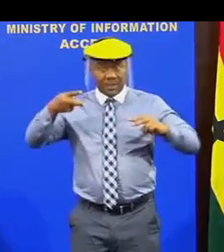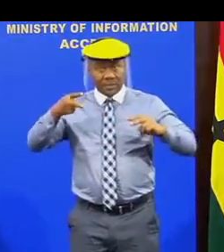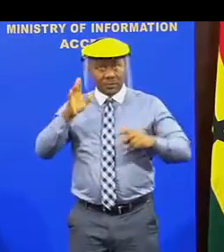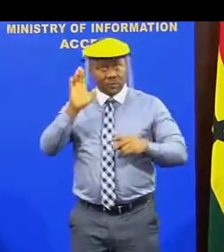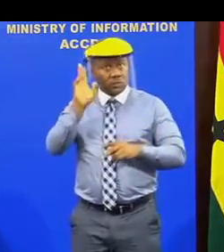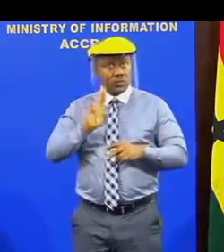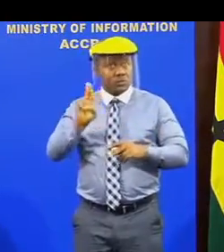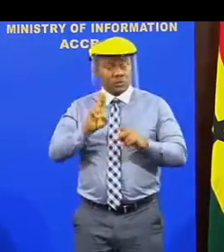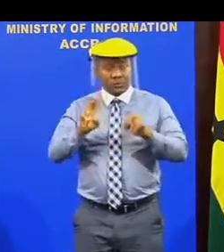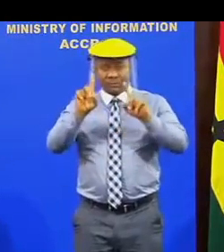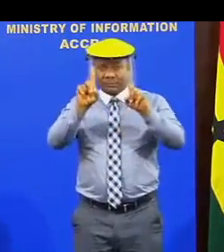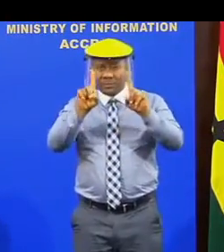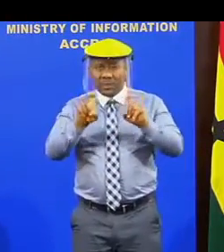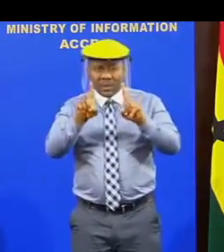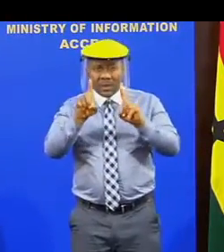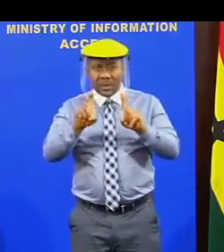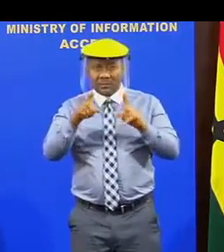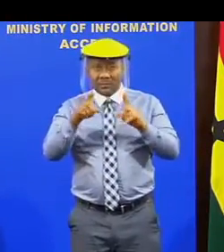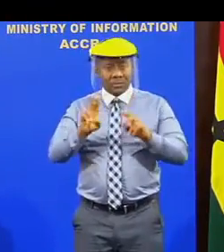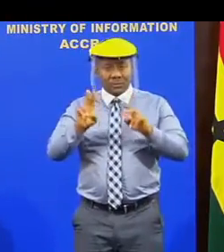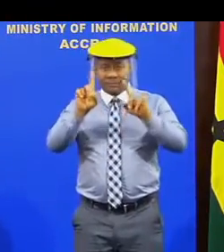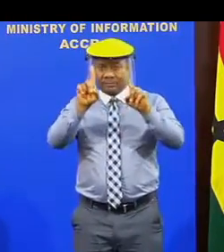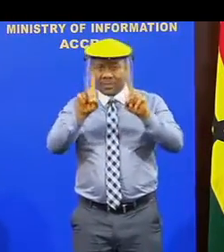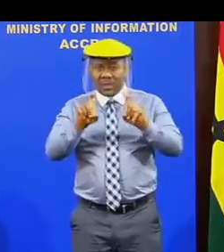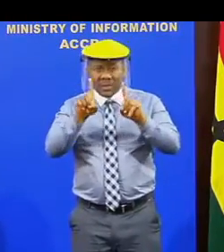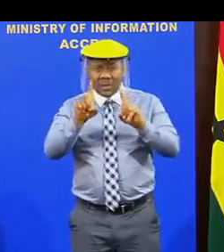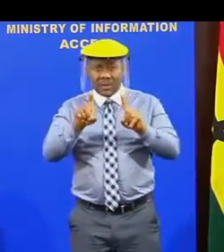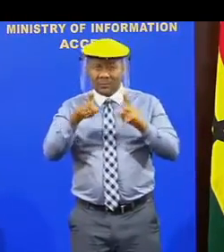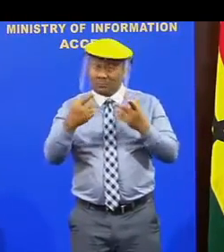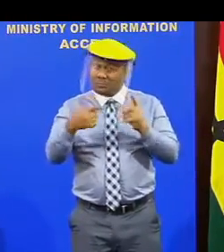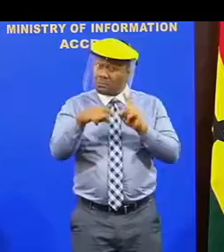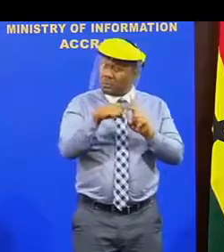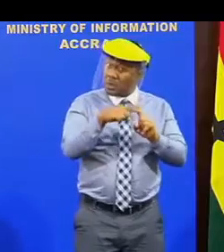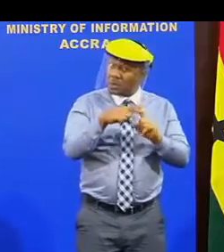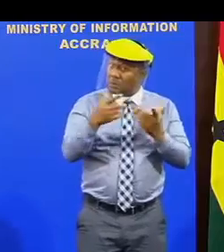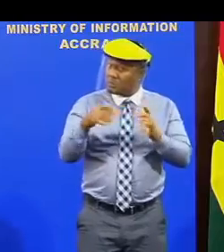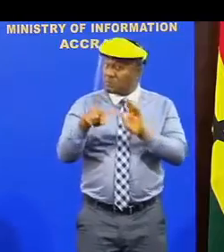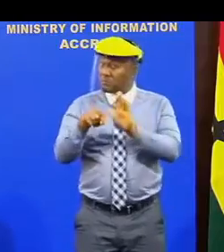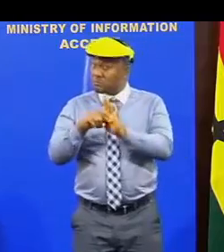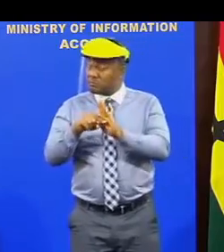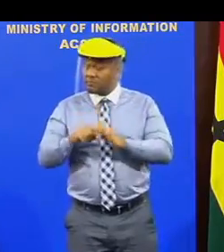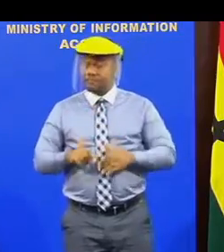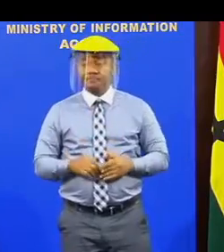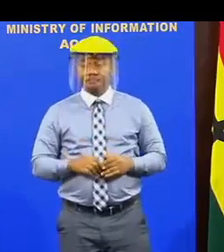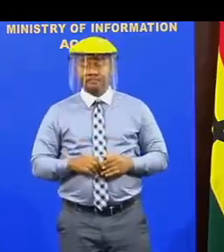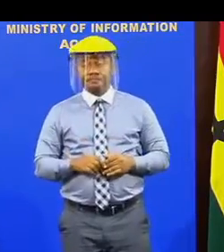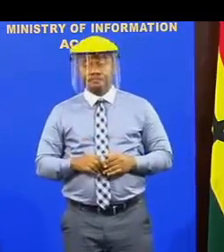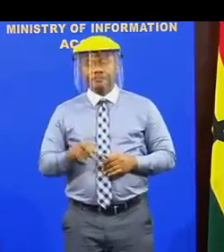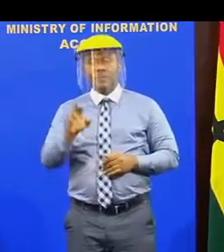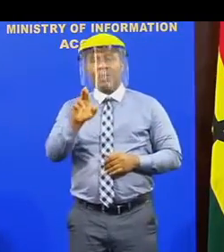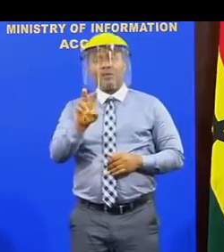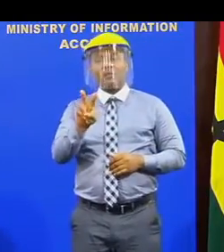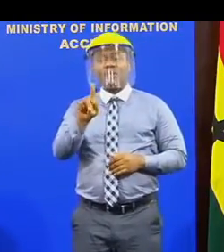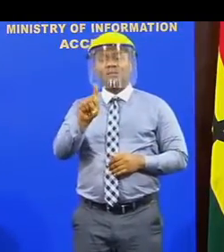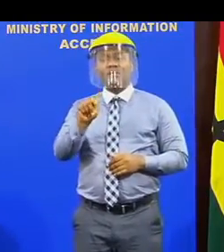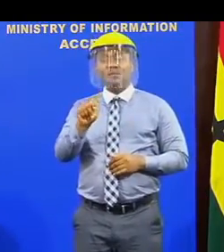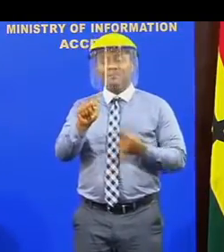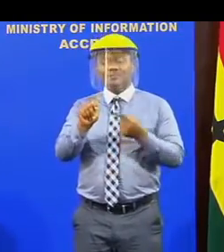give you a brief on what they are. Antibody rapid diagnostic test